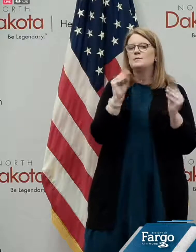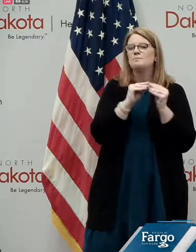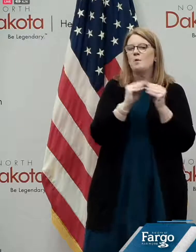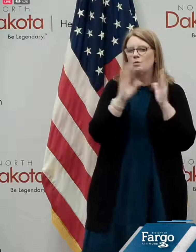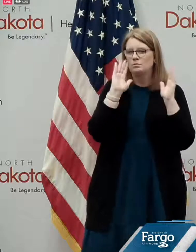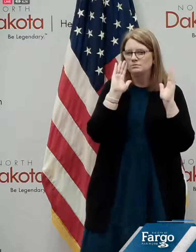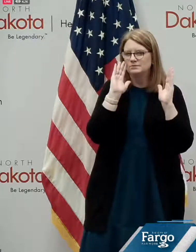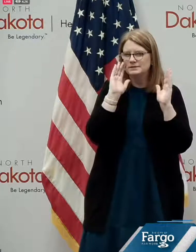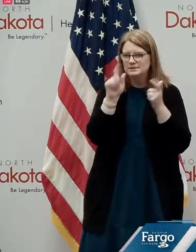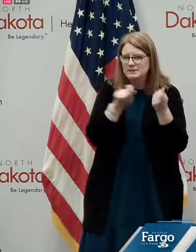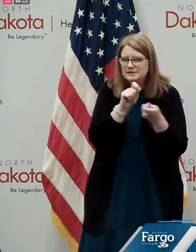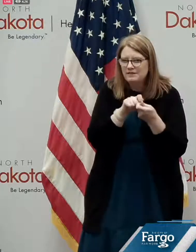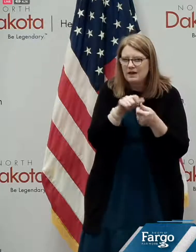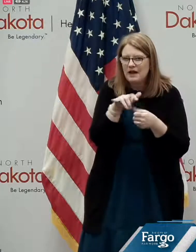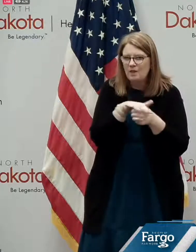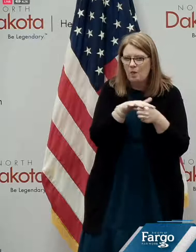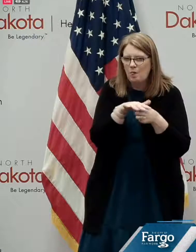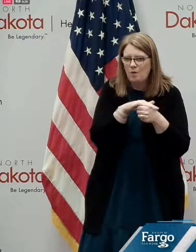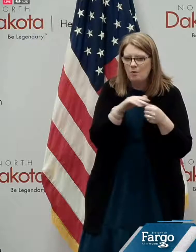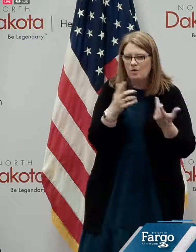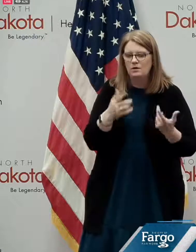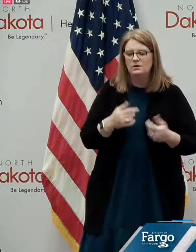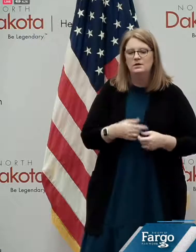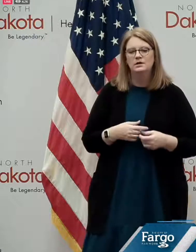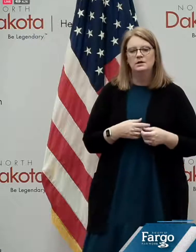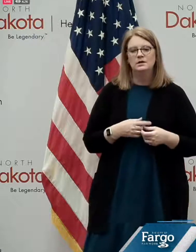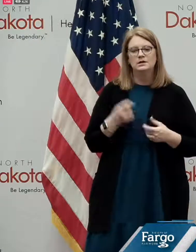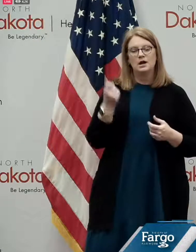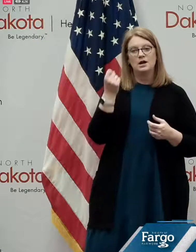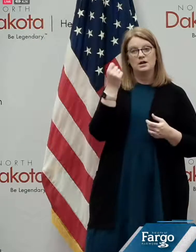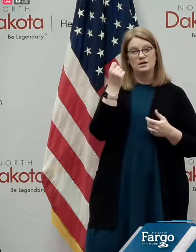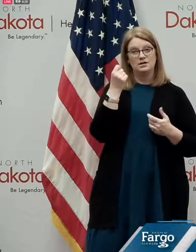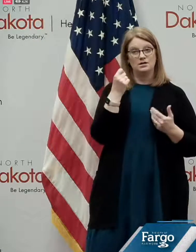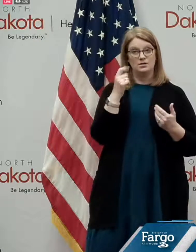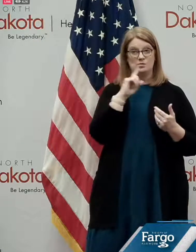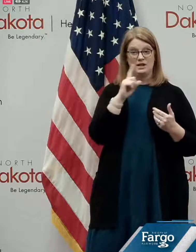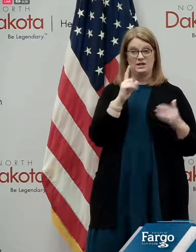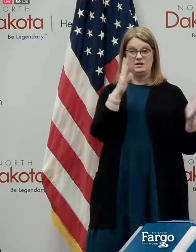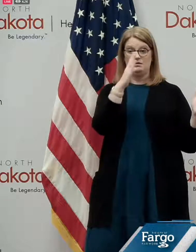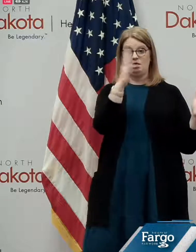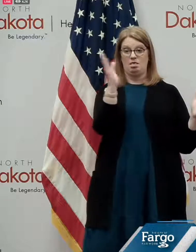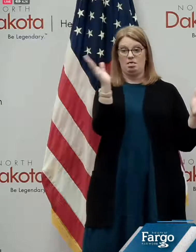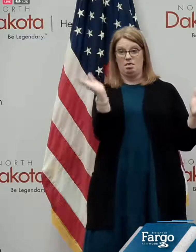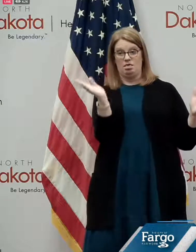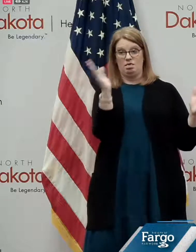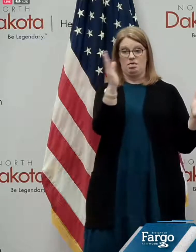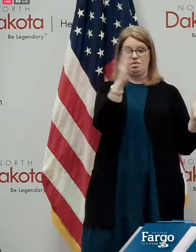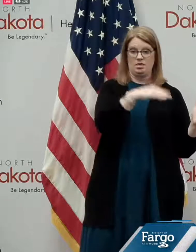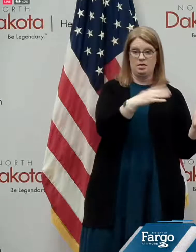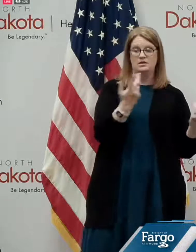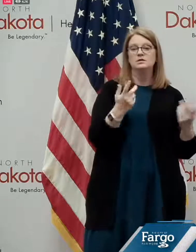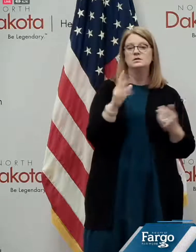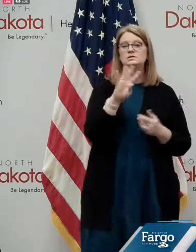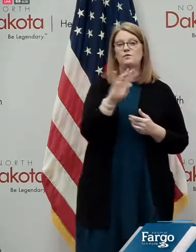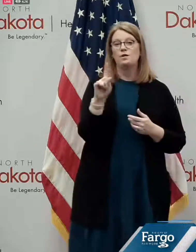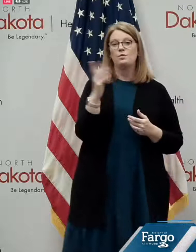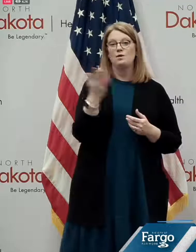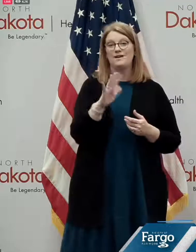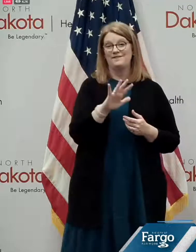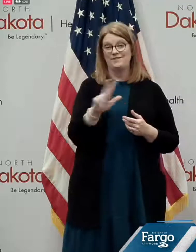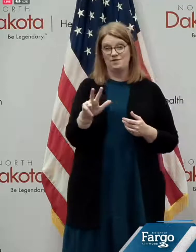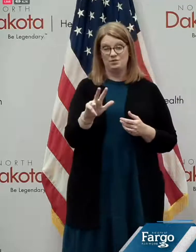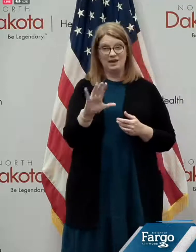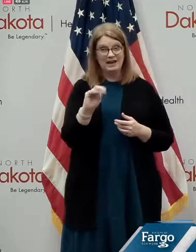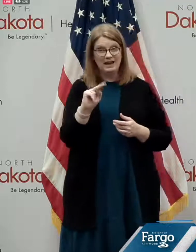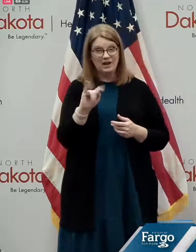the local level. There are 11 gating factors that we look at for moving from one risk to another, and 41 of the 53 counties in